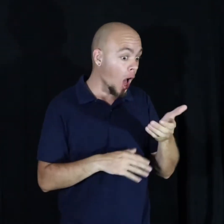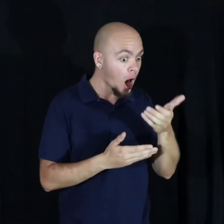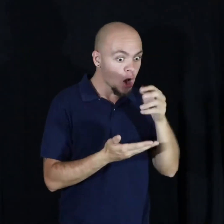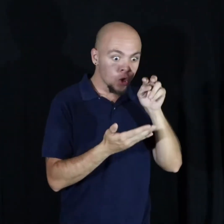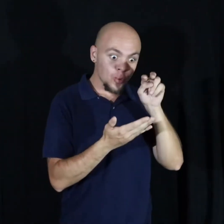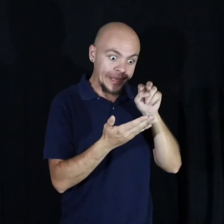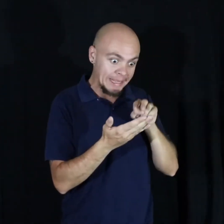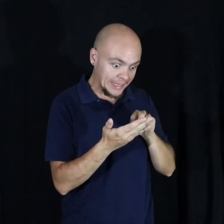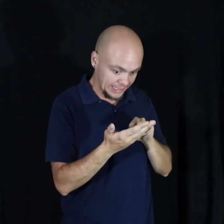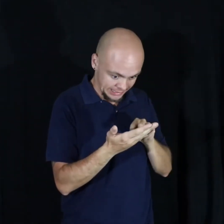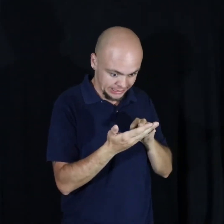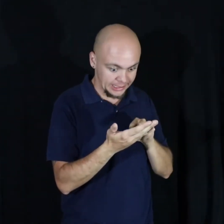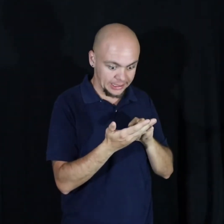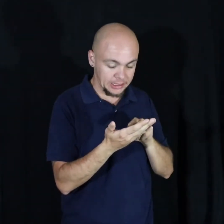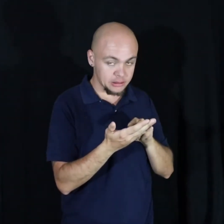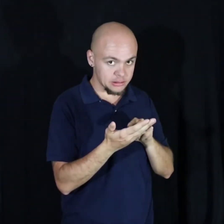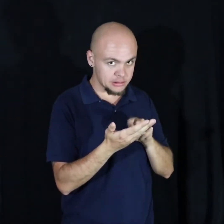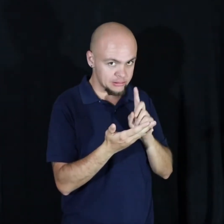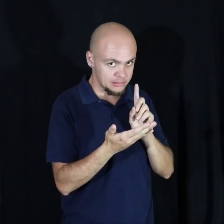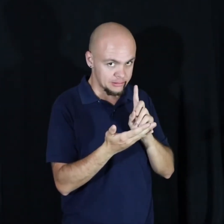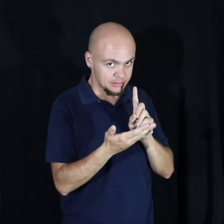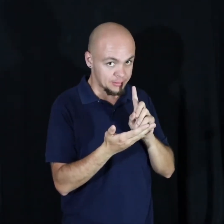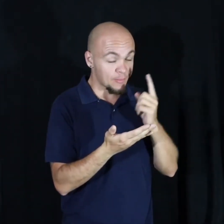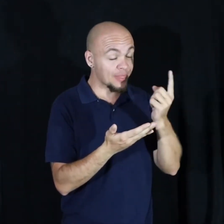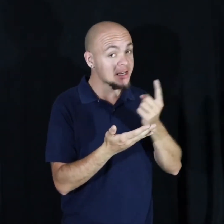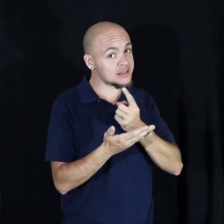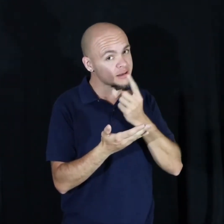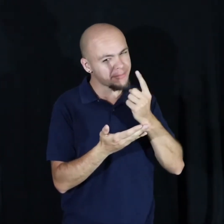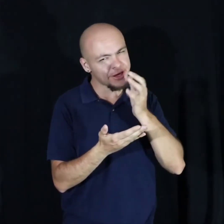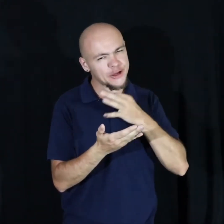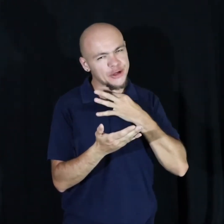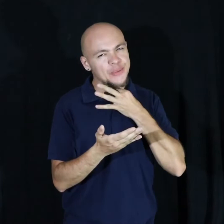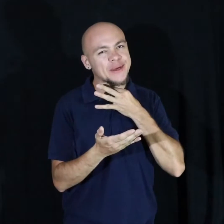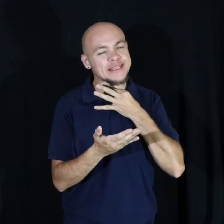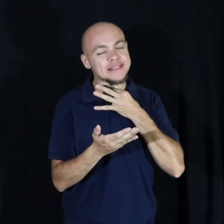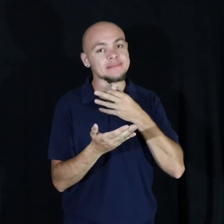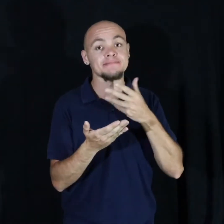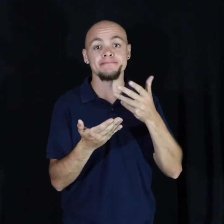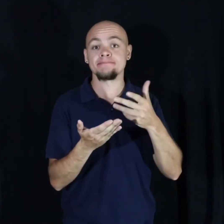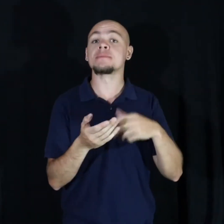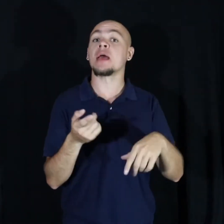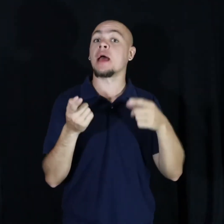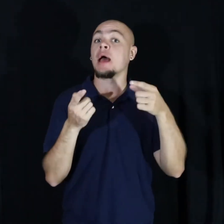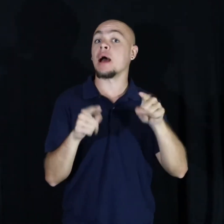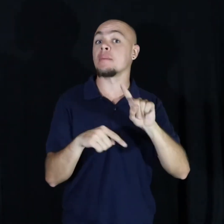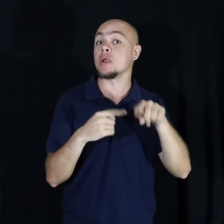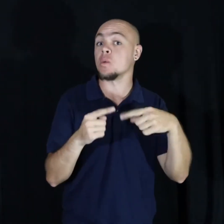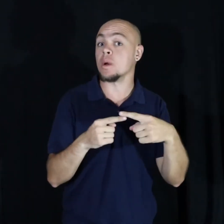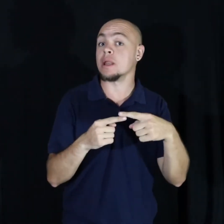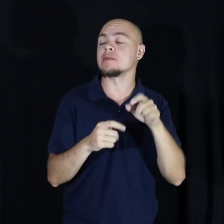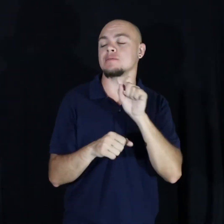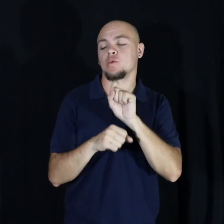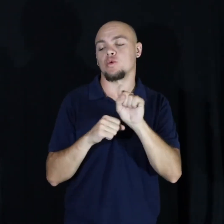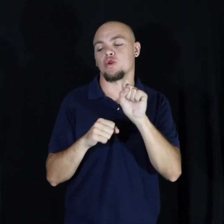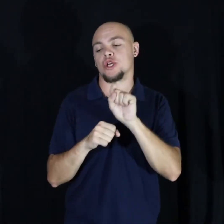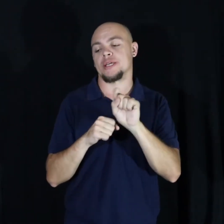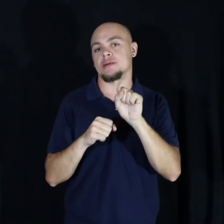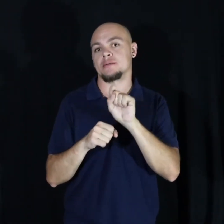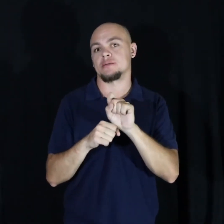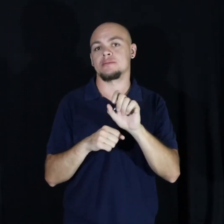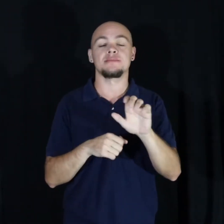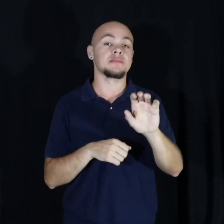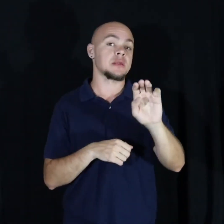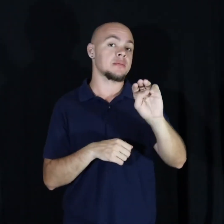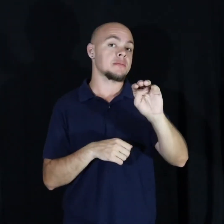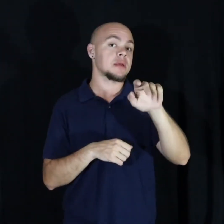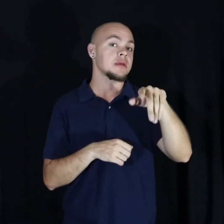the screen. But there's something curious about this phenomenon. It always seems to happen while we're working. Dr. Maria